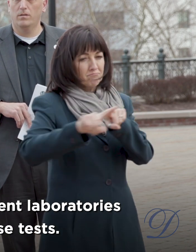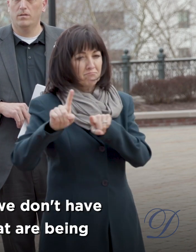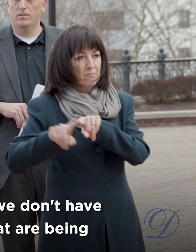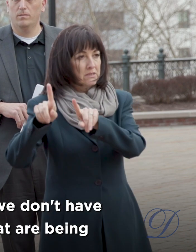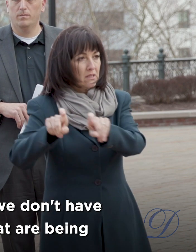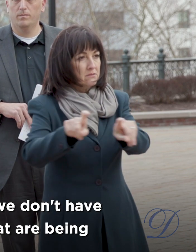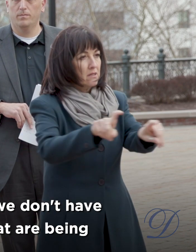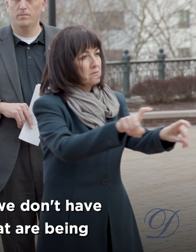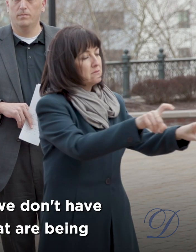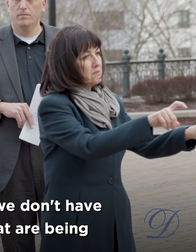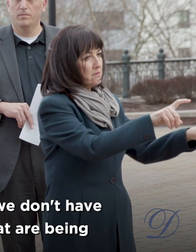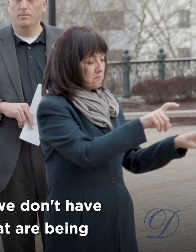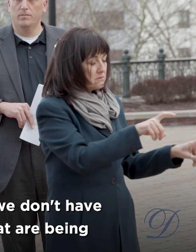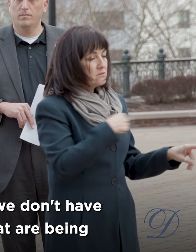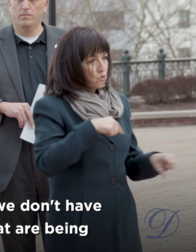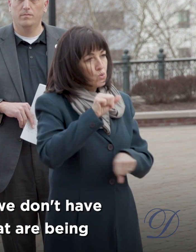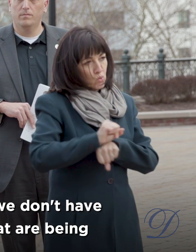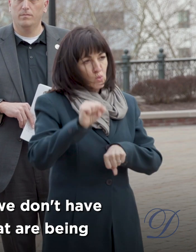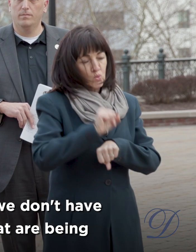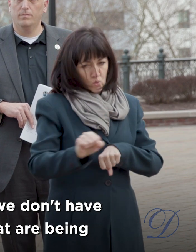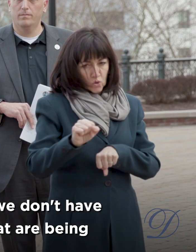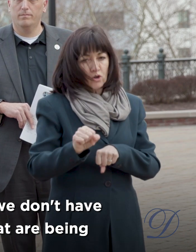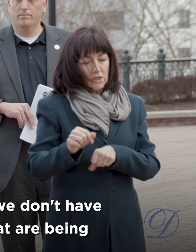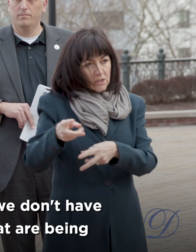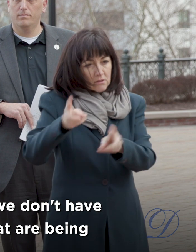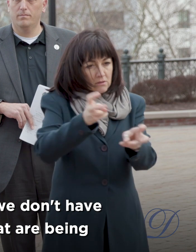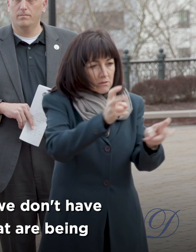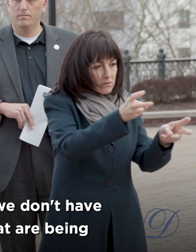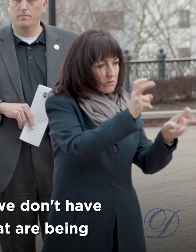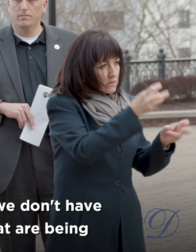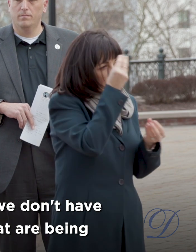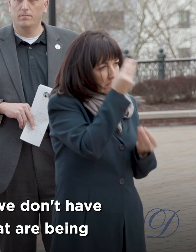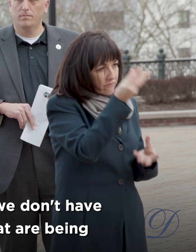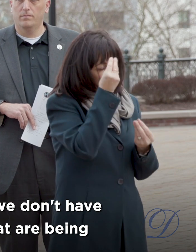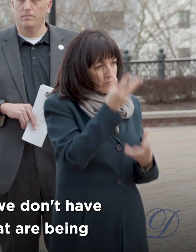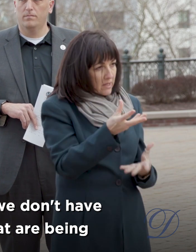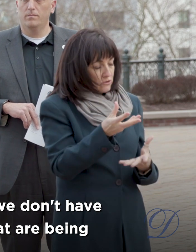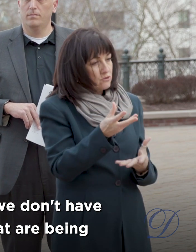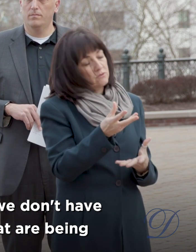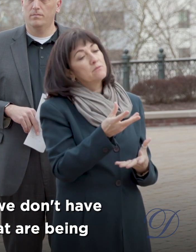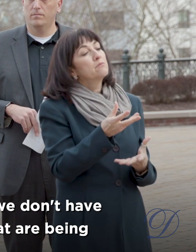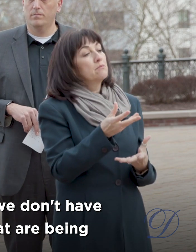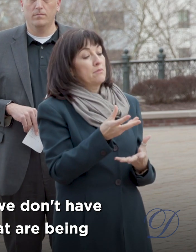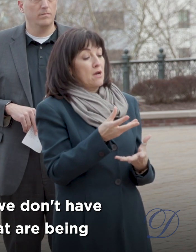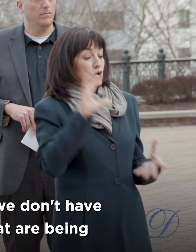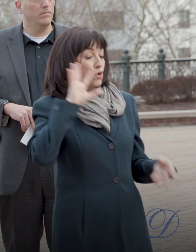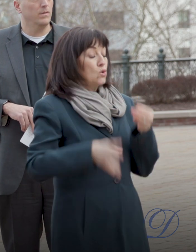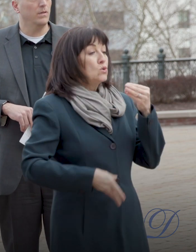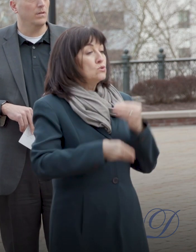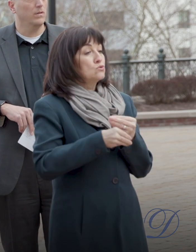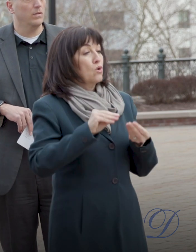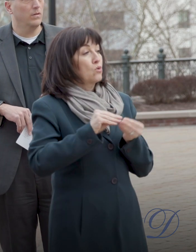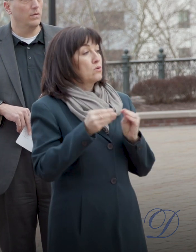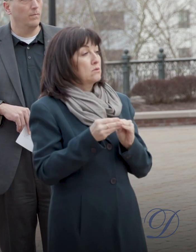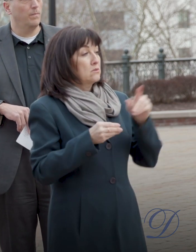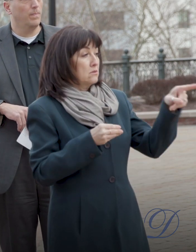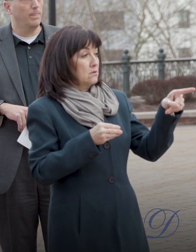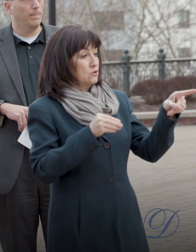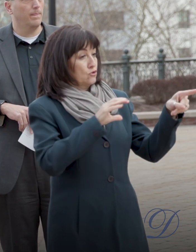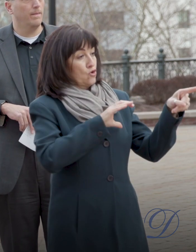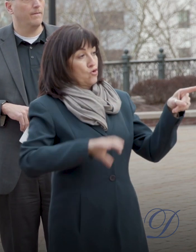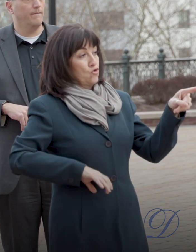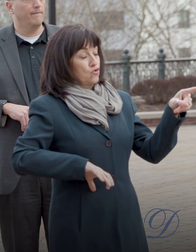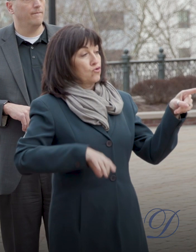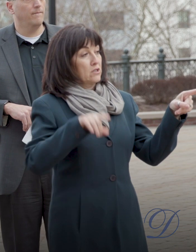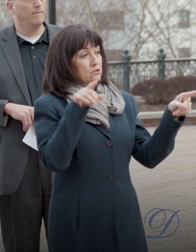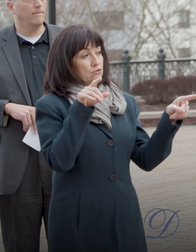these tests. So we are working on that, but we don't have a total number at this point that are being tested. Instead of doing